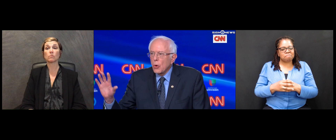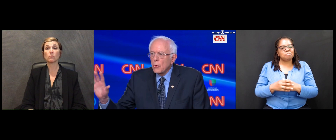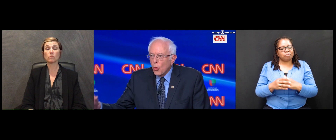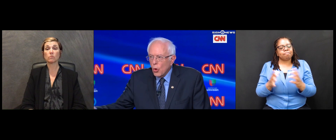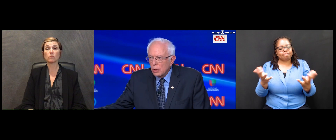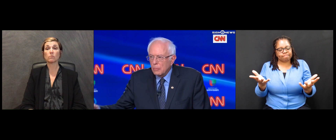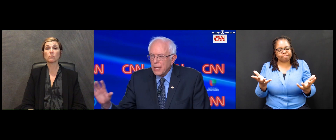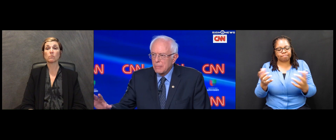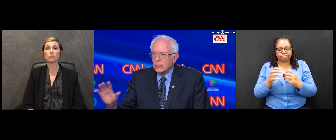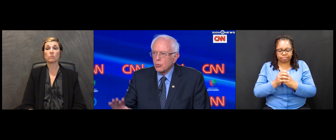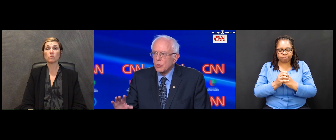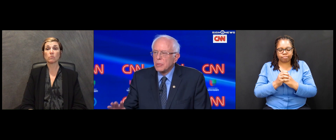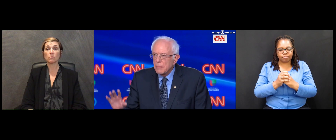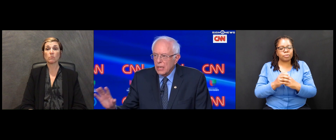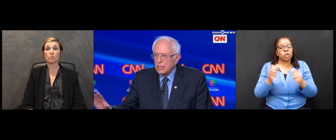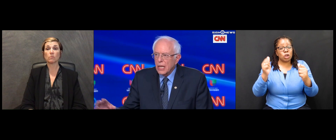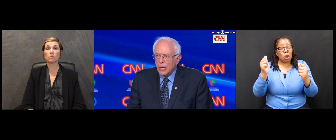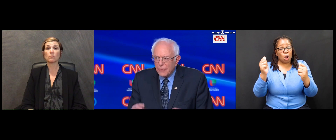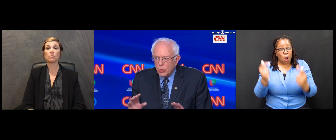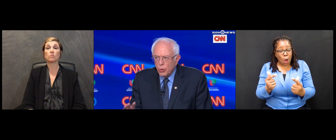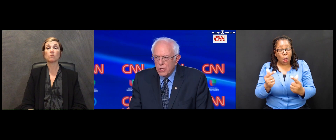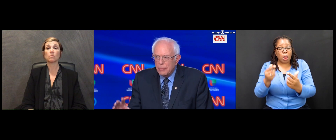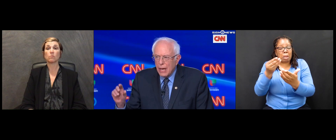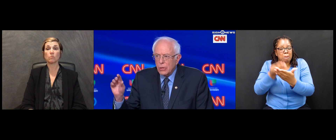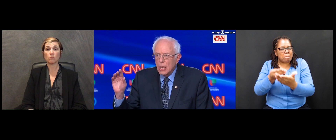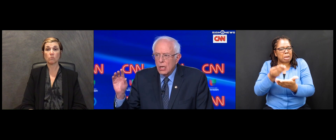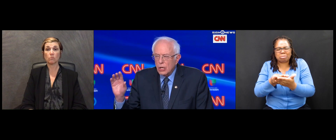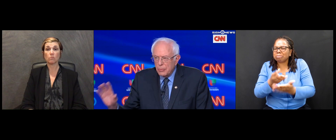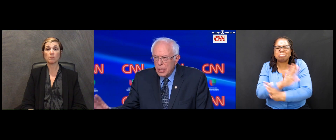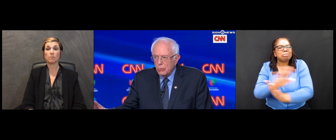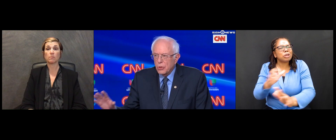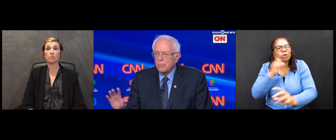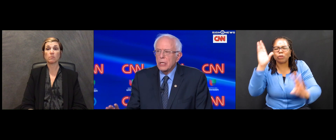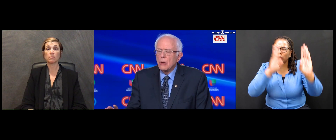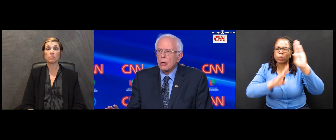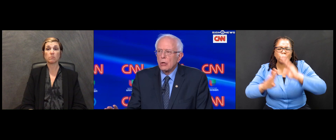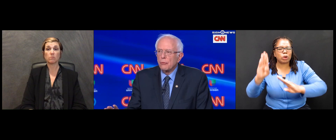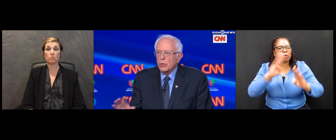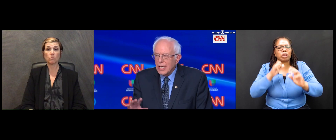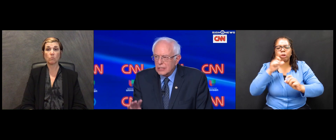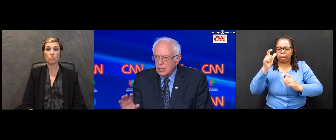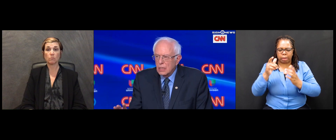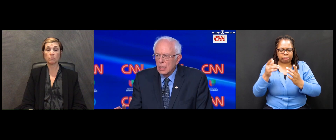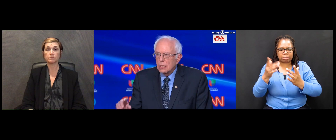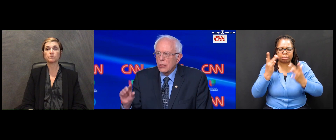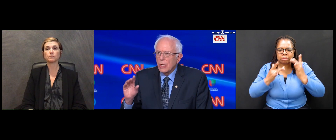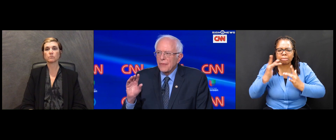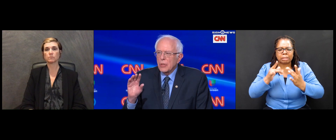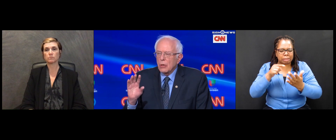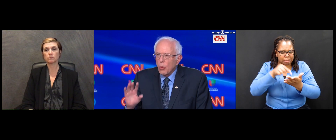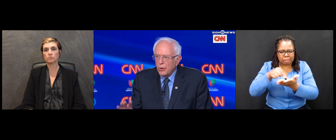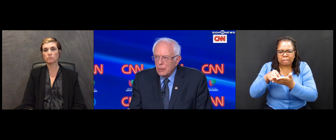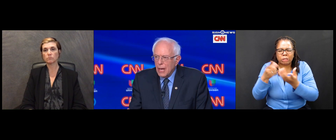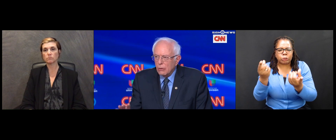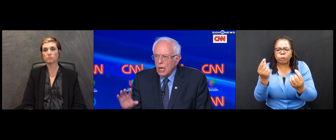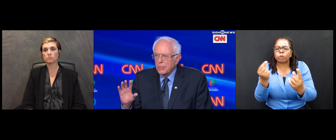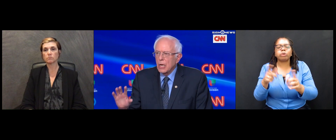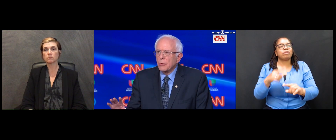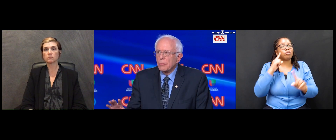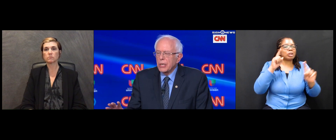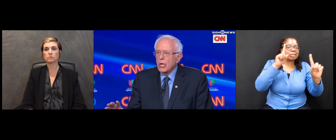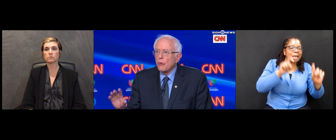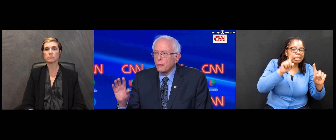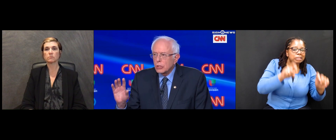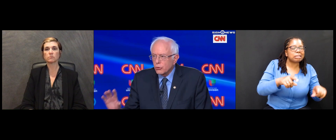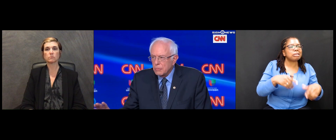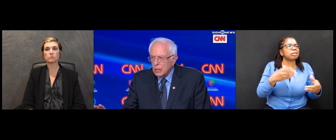that all payments will be made, that they don't have to worry about coming up with money for testing. They don't have to worry about coming